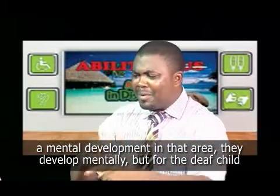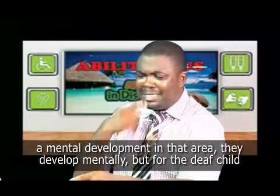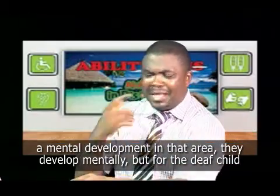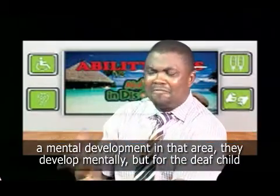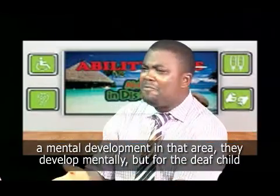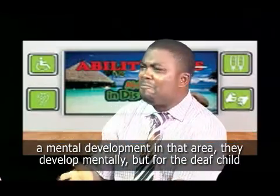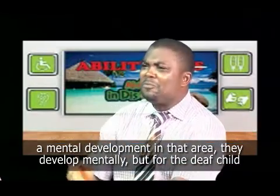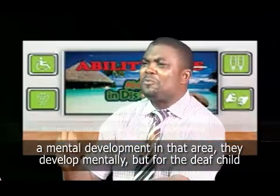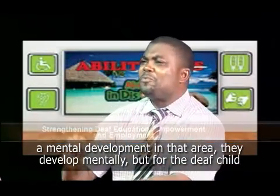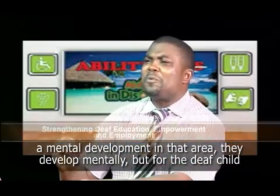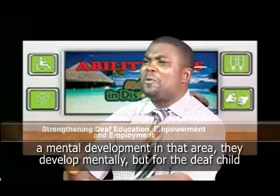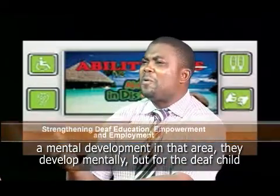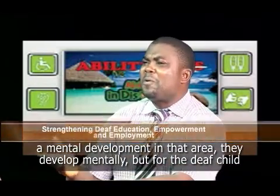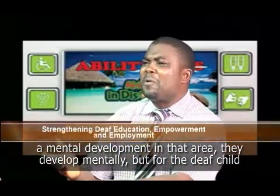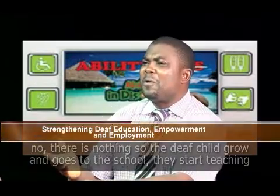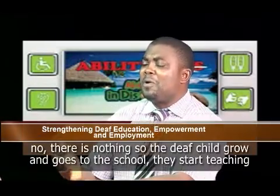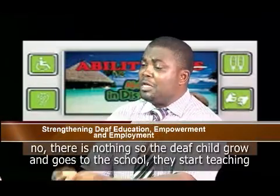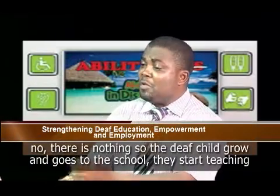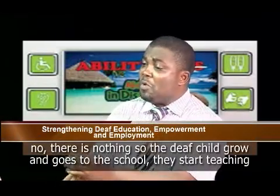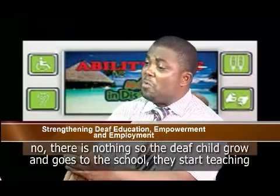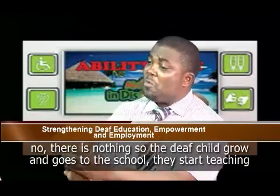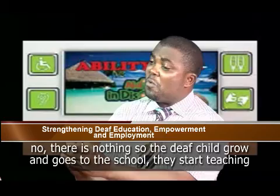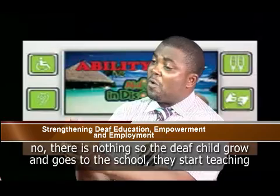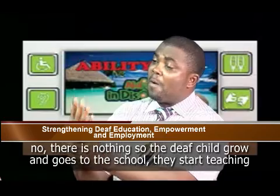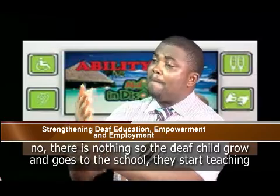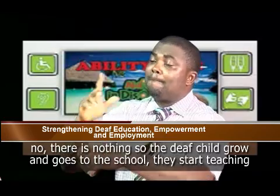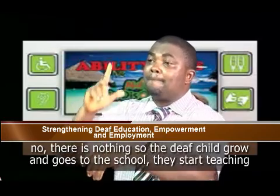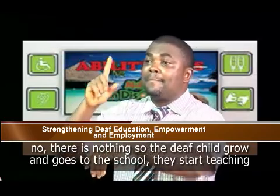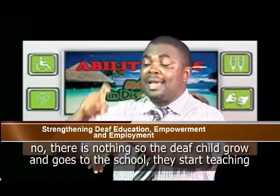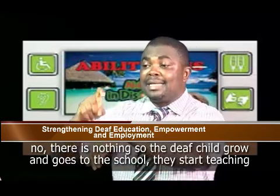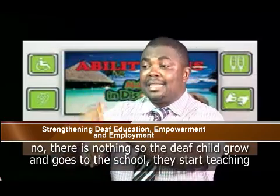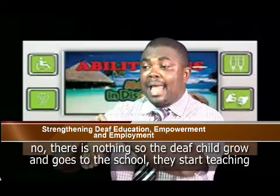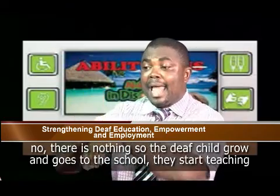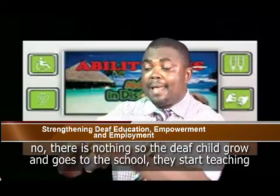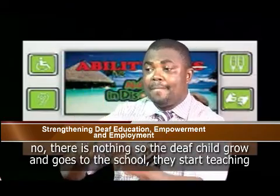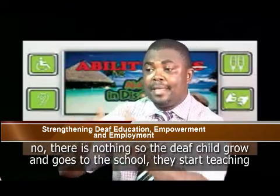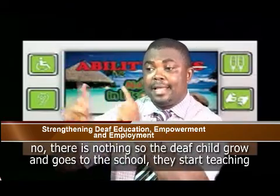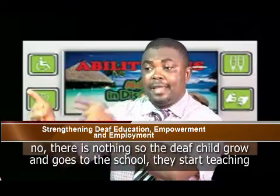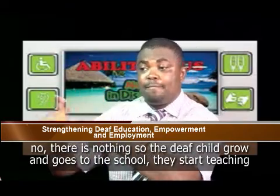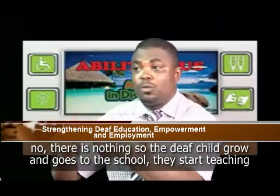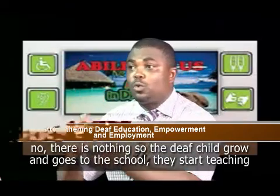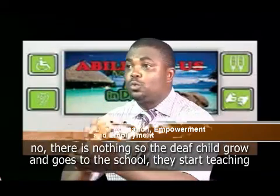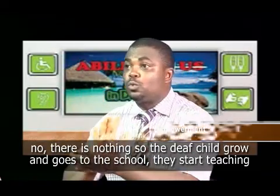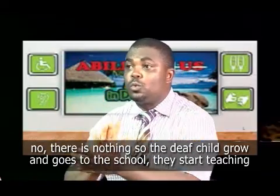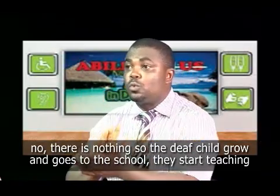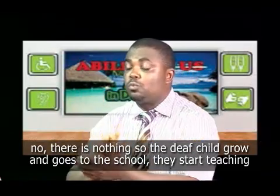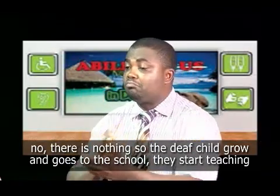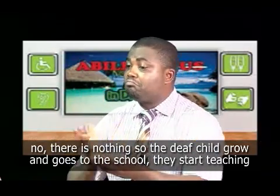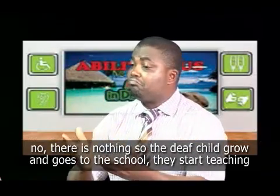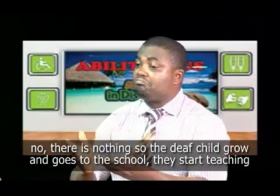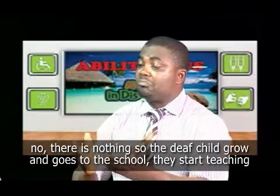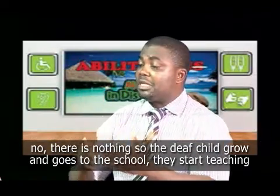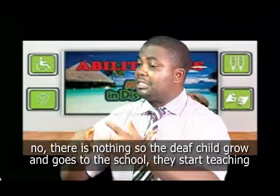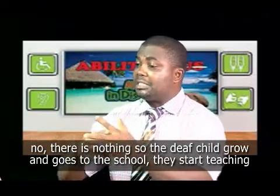develop mentally. But for the deaf child, no, there is nothing. So the deaf child grow, and by the time the deaf child goes to the